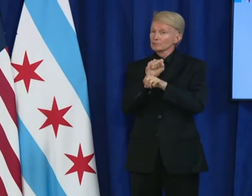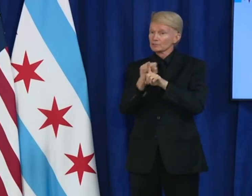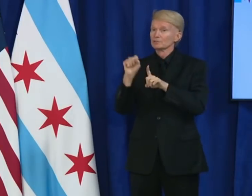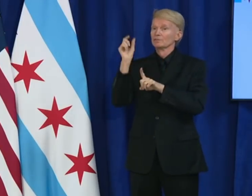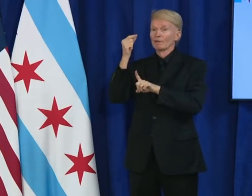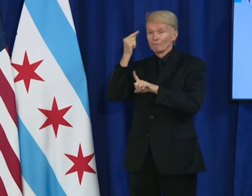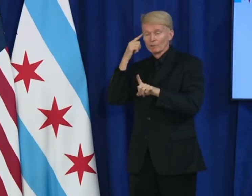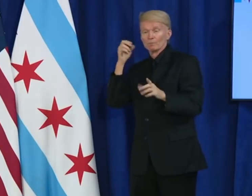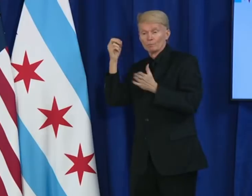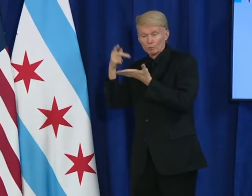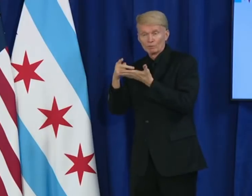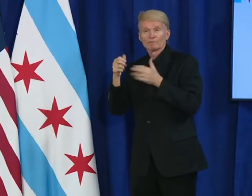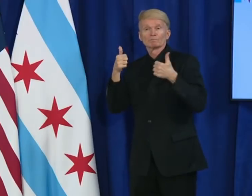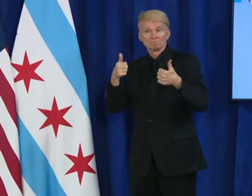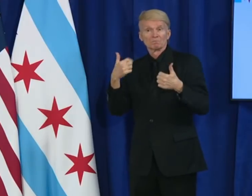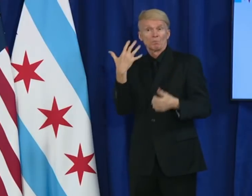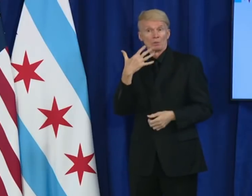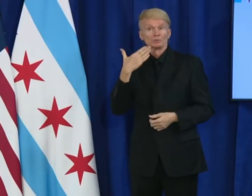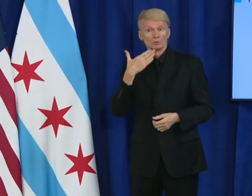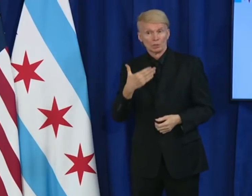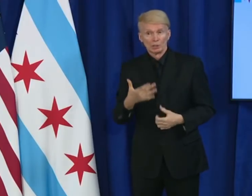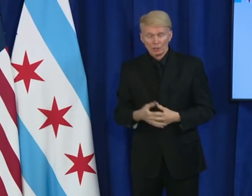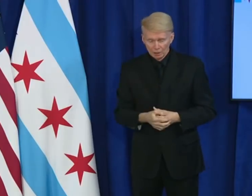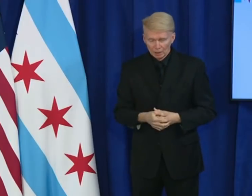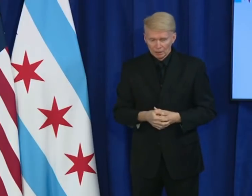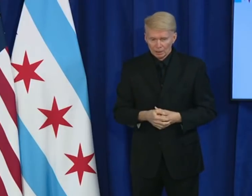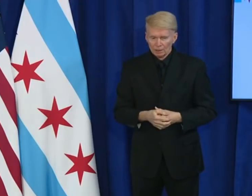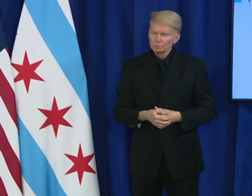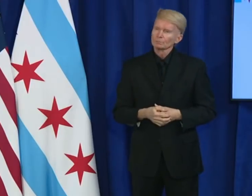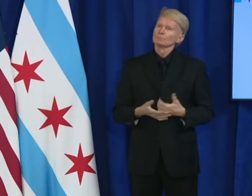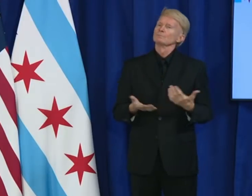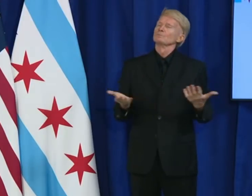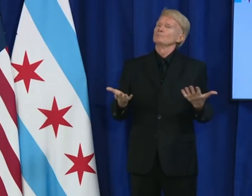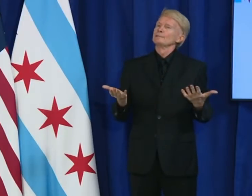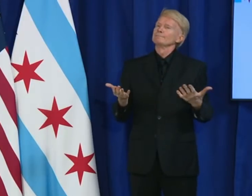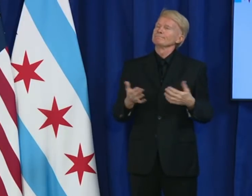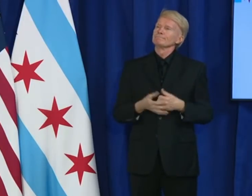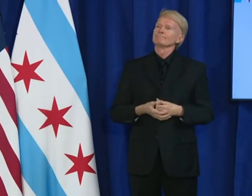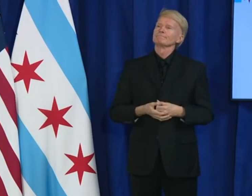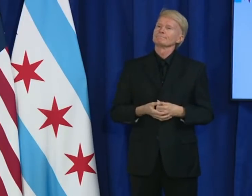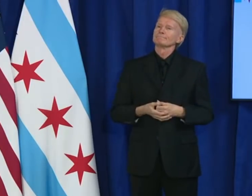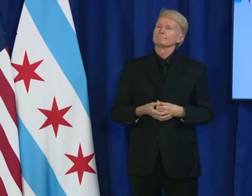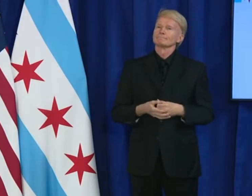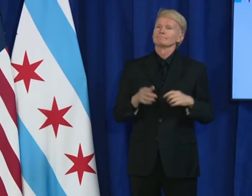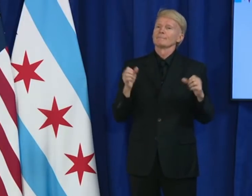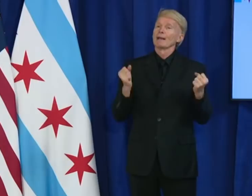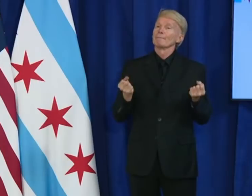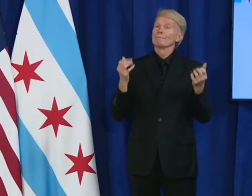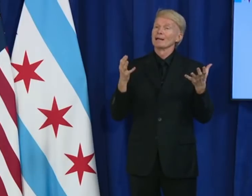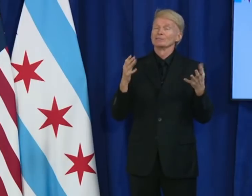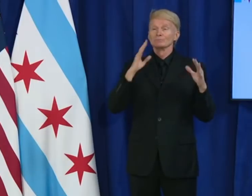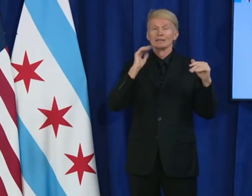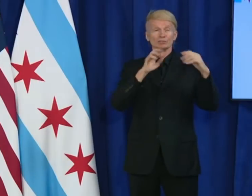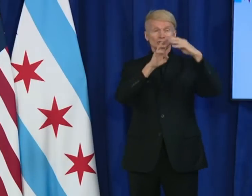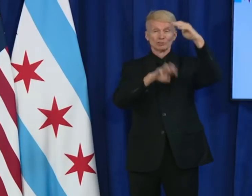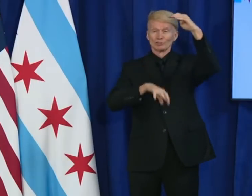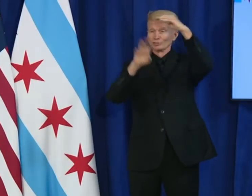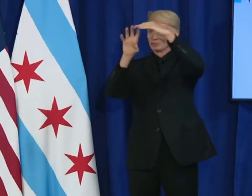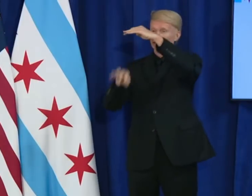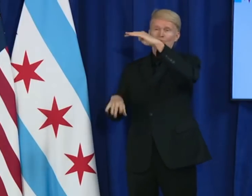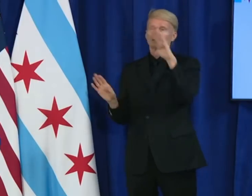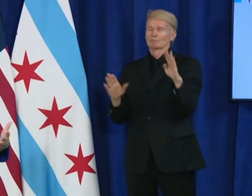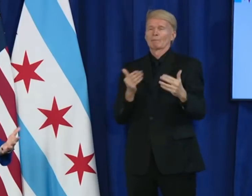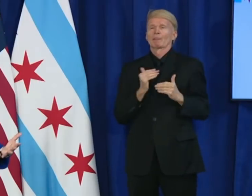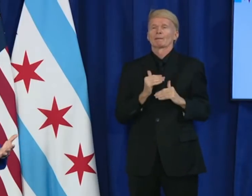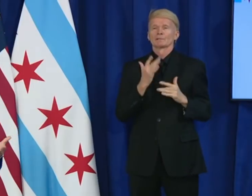looks good. However, the initial supply will be limited. There's been a decision